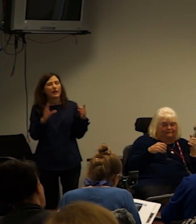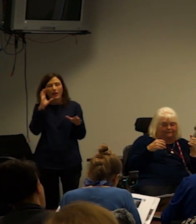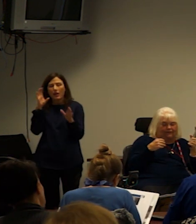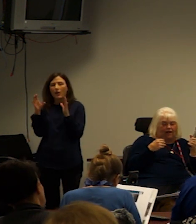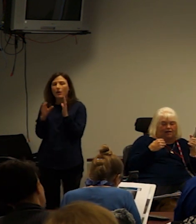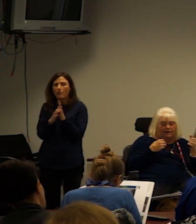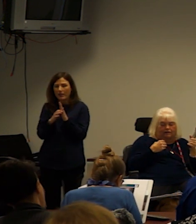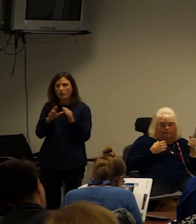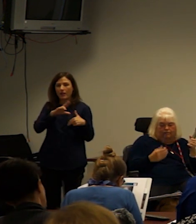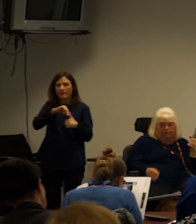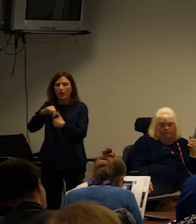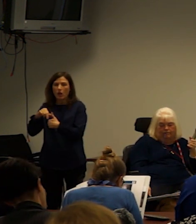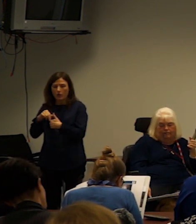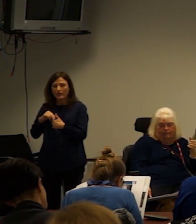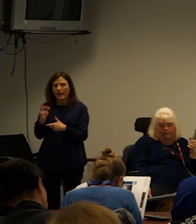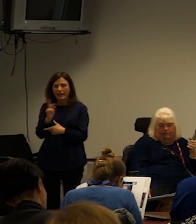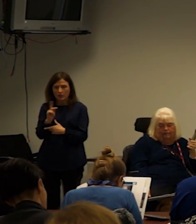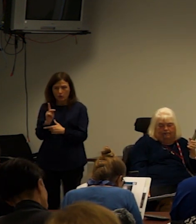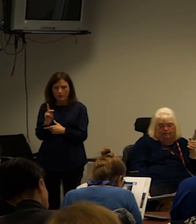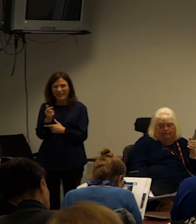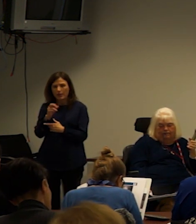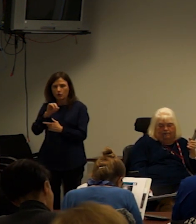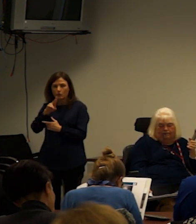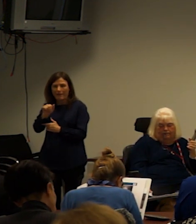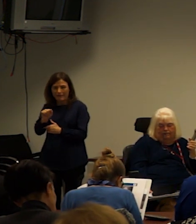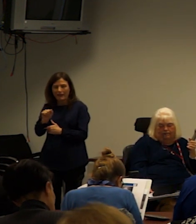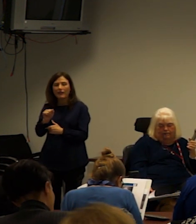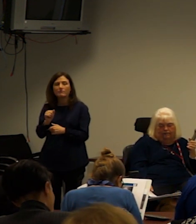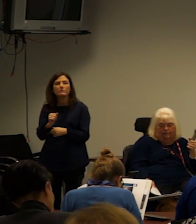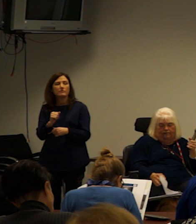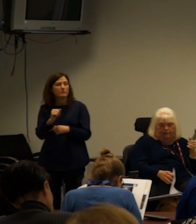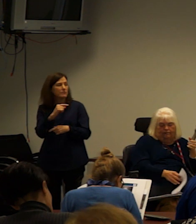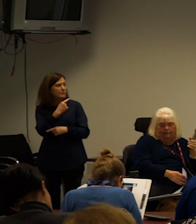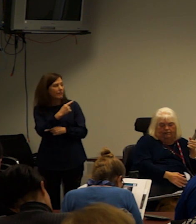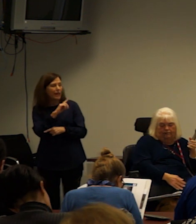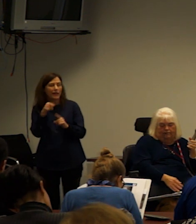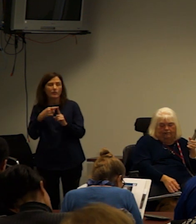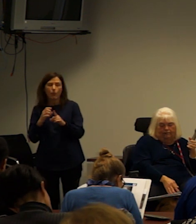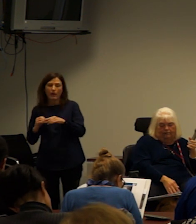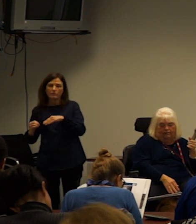It's a satellite image, and it's a picture of Katrina as it came on shore